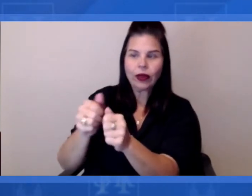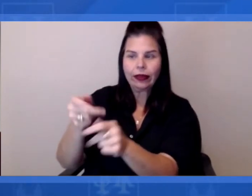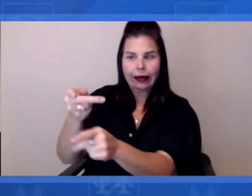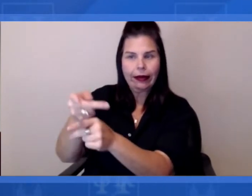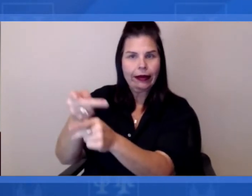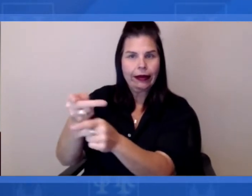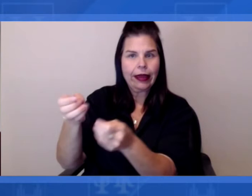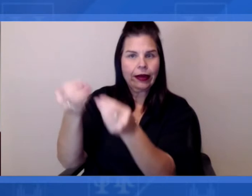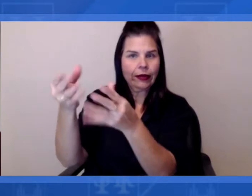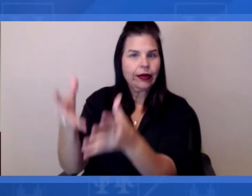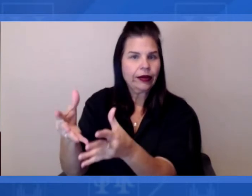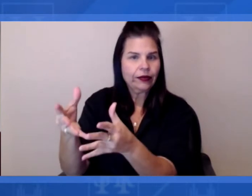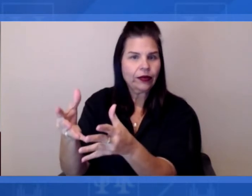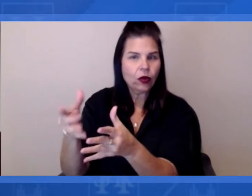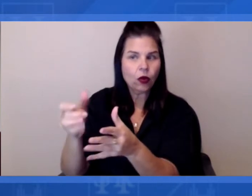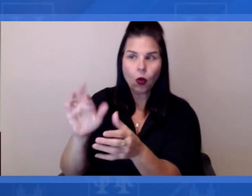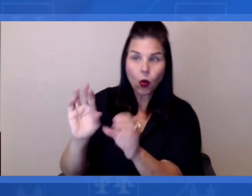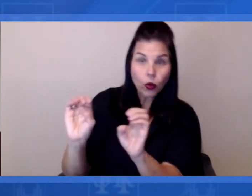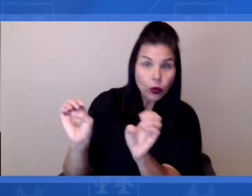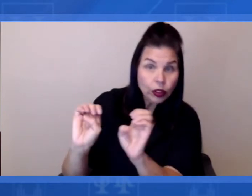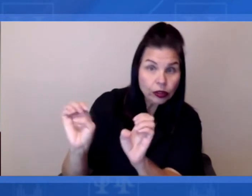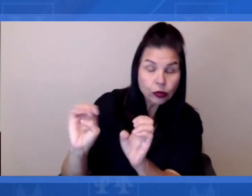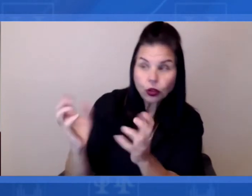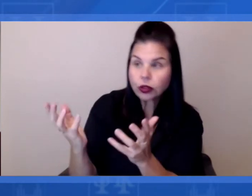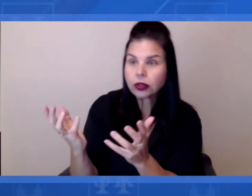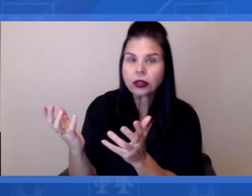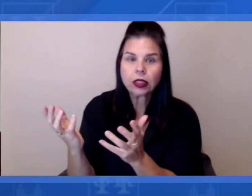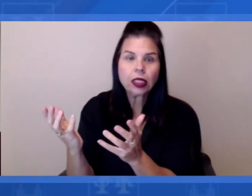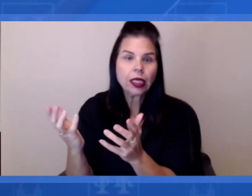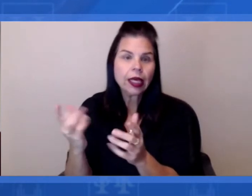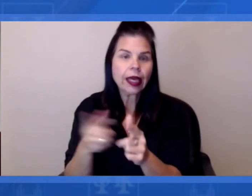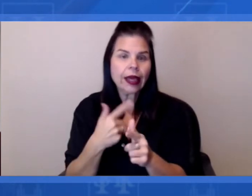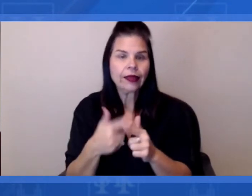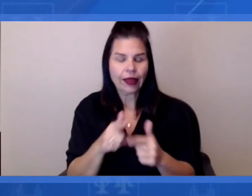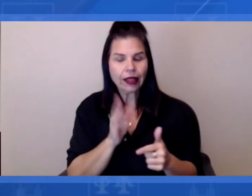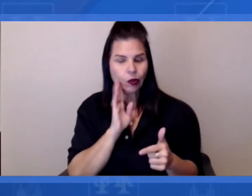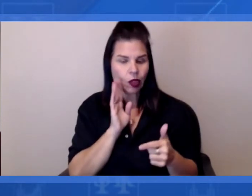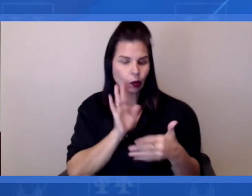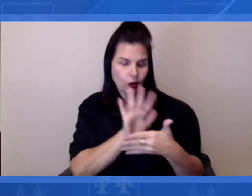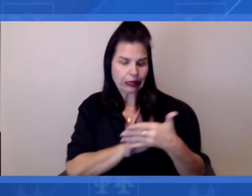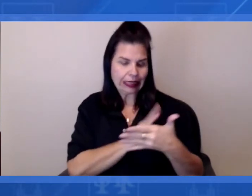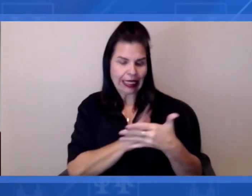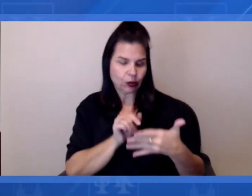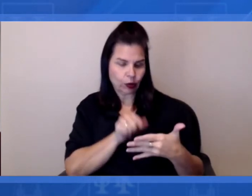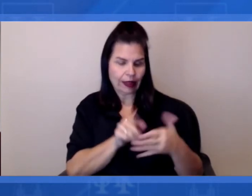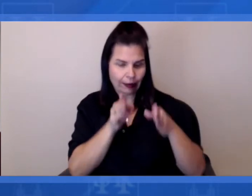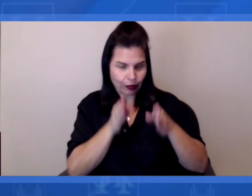contact, the passenger will be scheduled to travel to this destination.